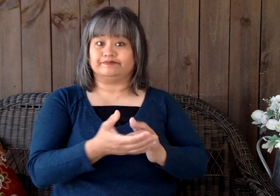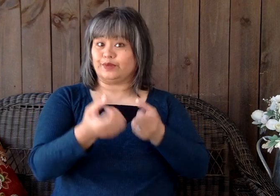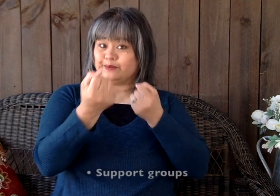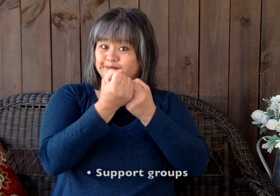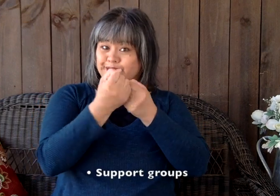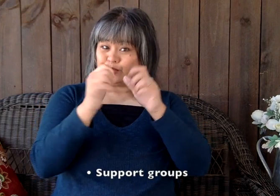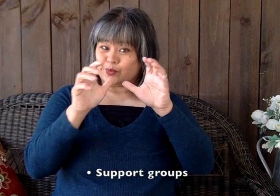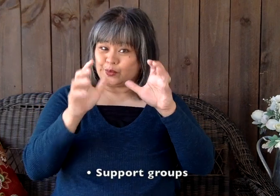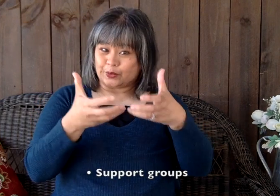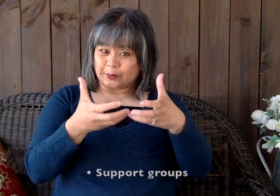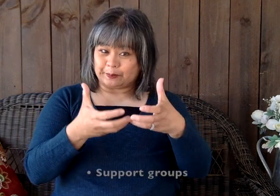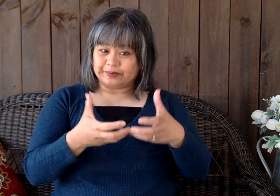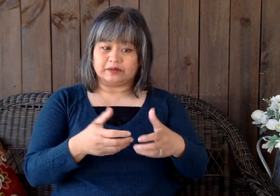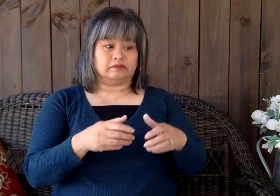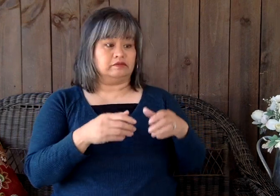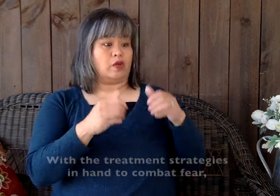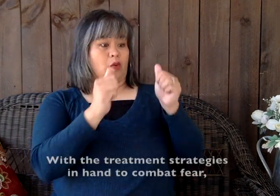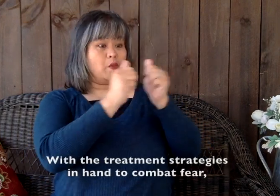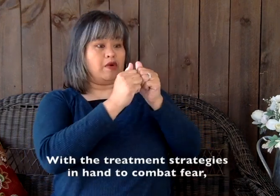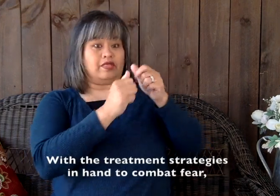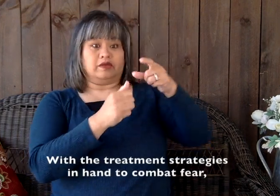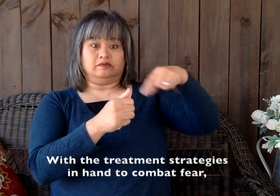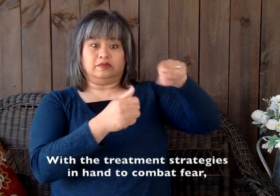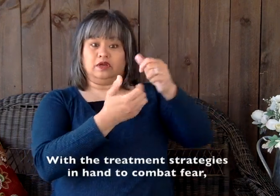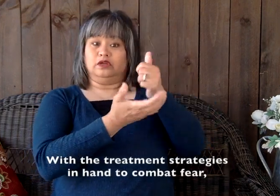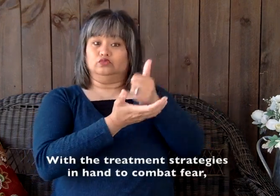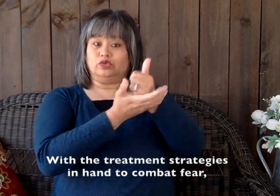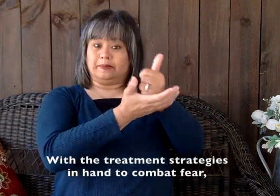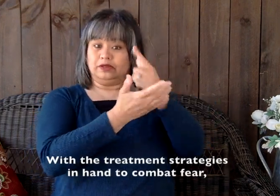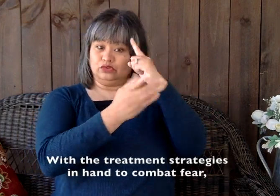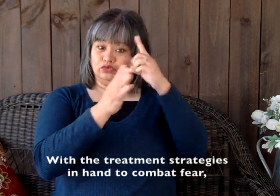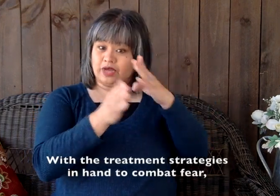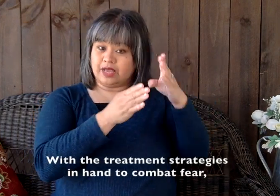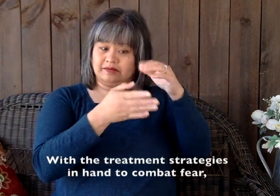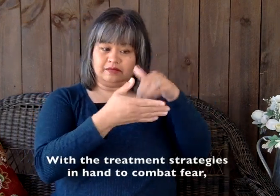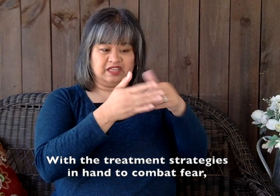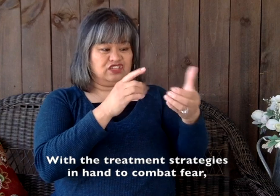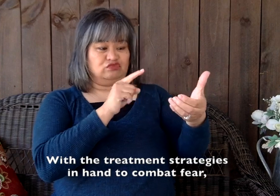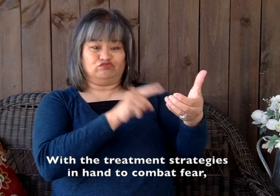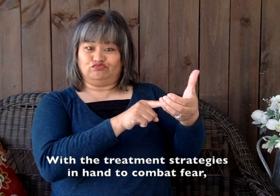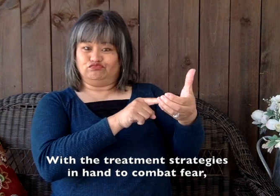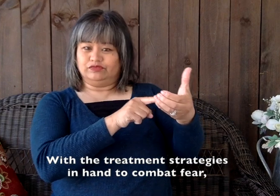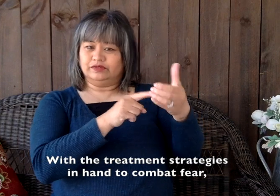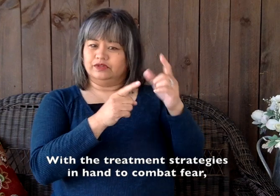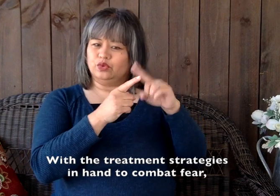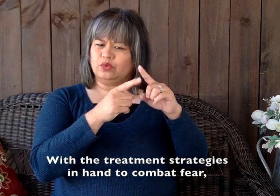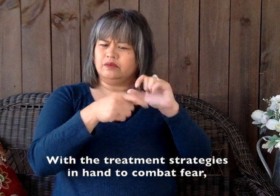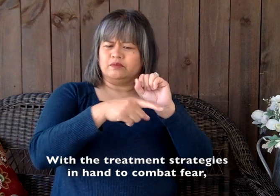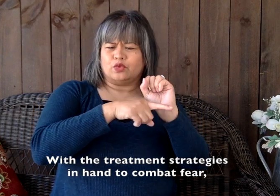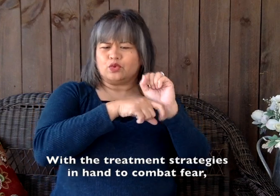Medication, support groups. With the treatment strategies in hand to combat fear,